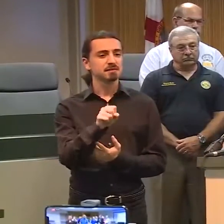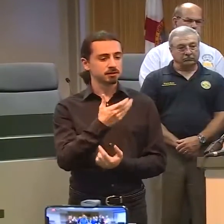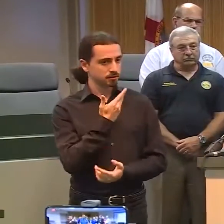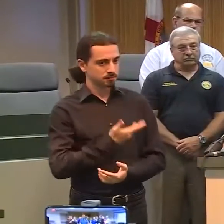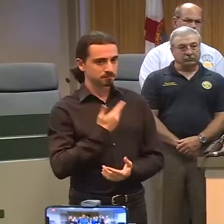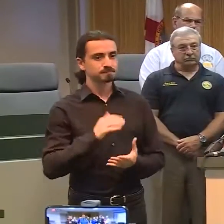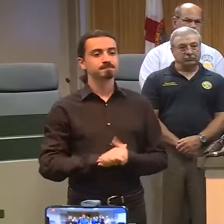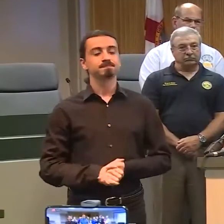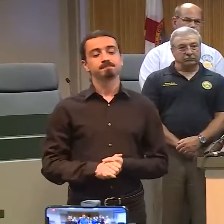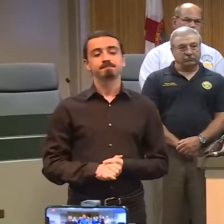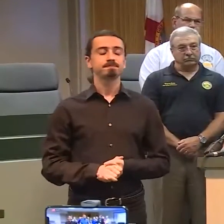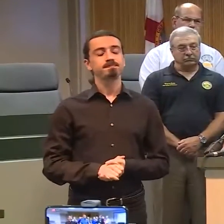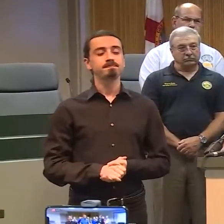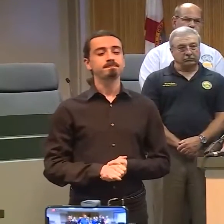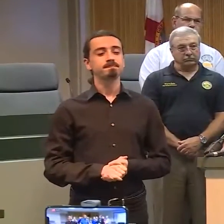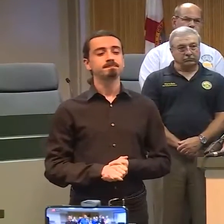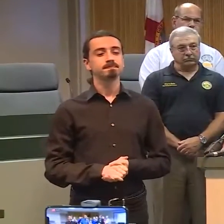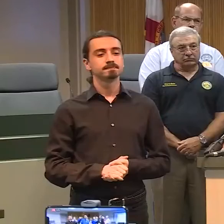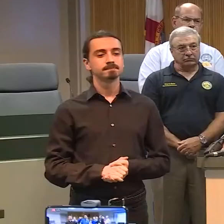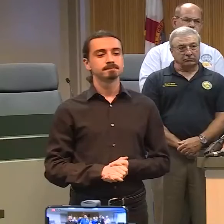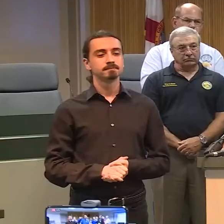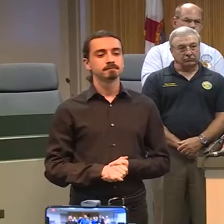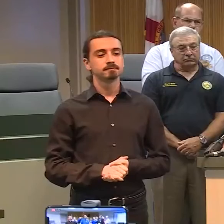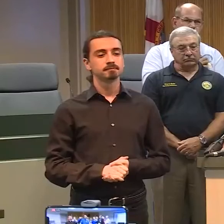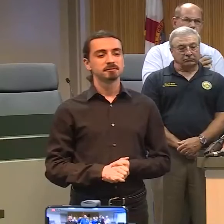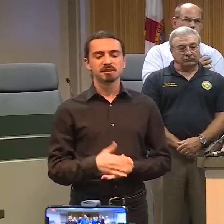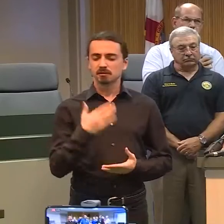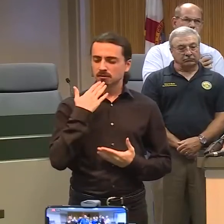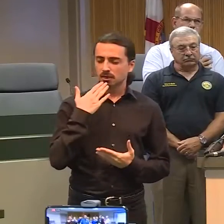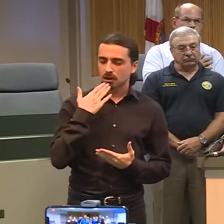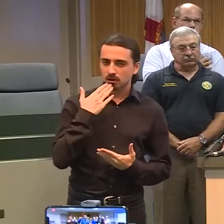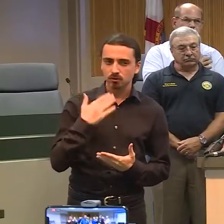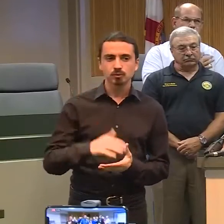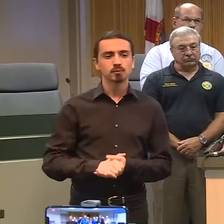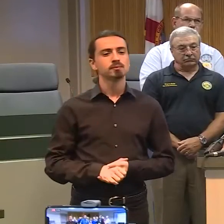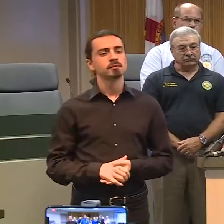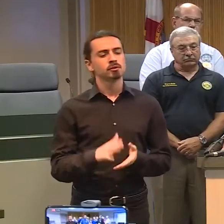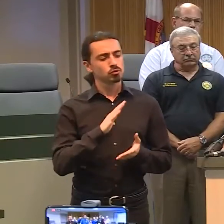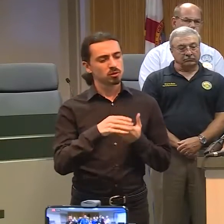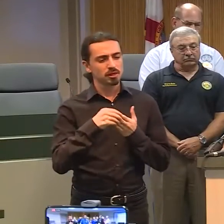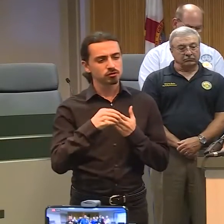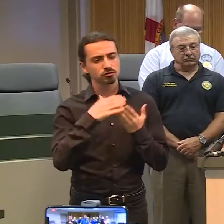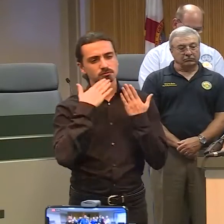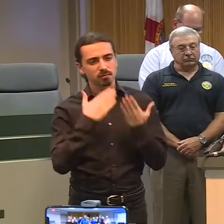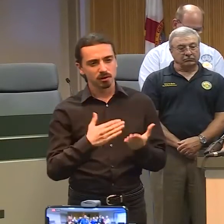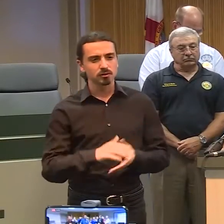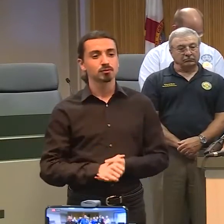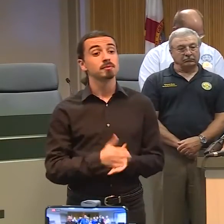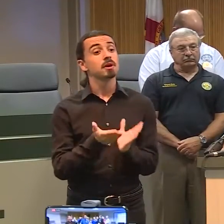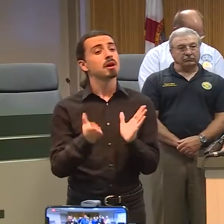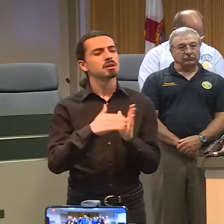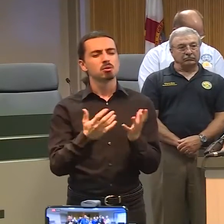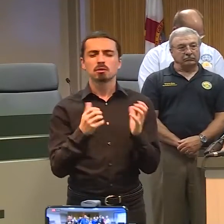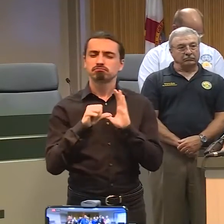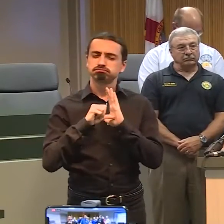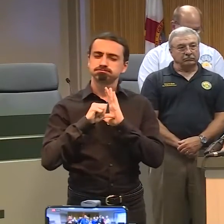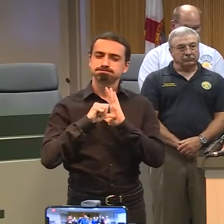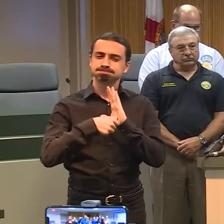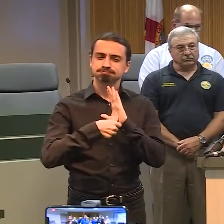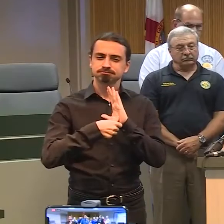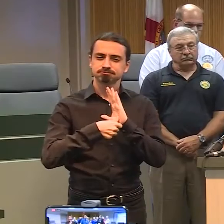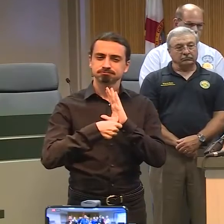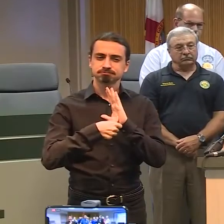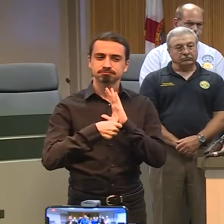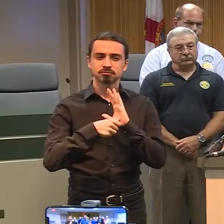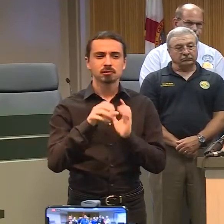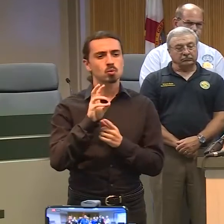Thank you, Mr. Seller. Appreciate your leadership, and Sheriff as well. I want to re-echo is the fact that Mr. Ward said this leadership team has been